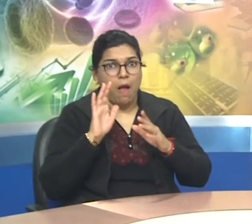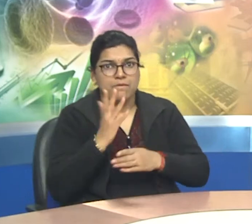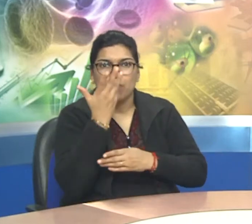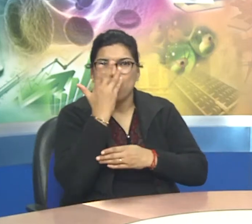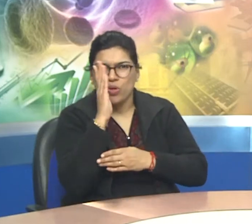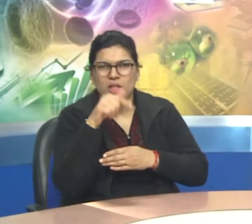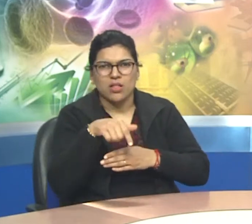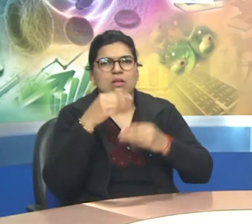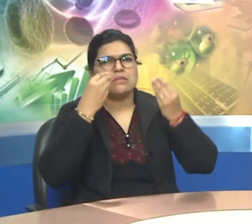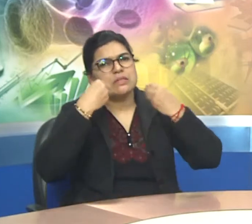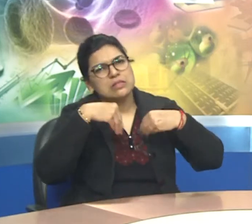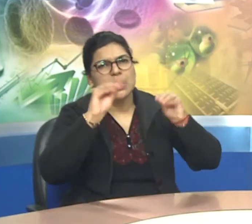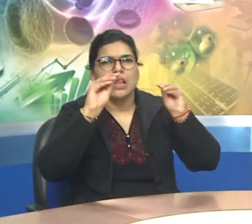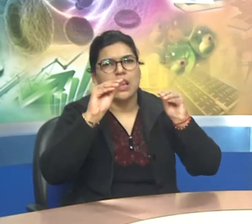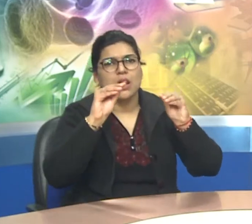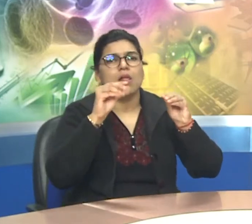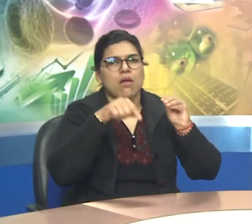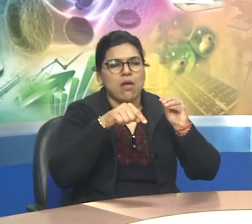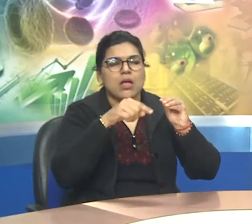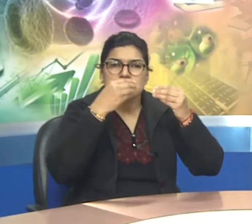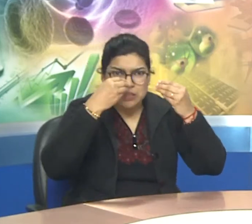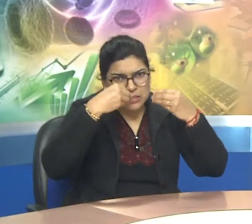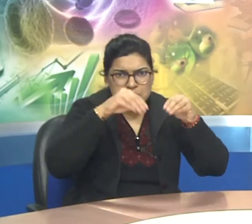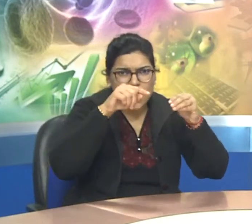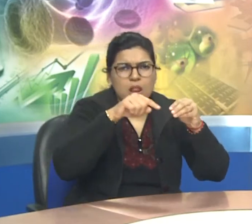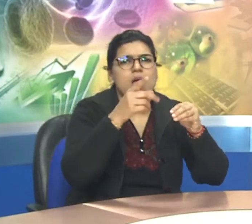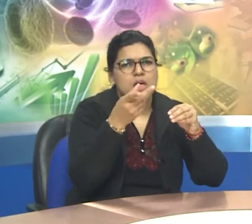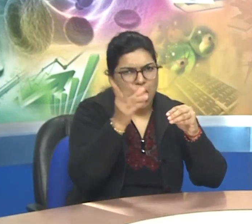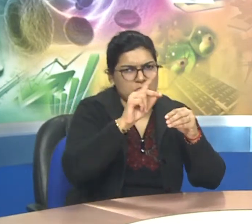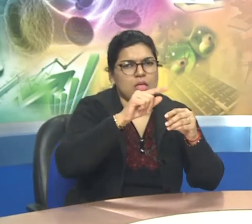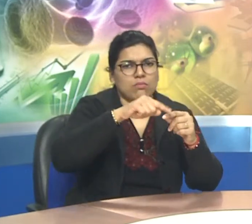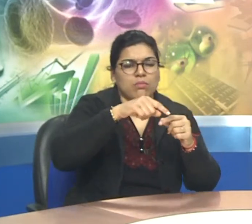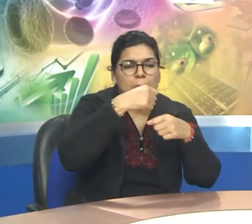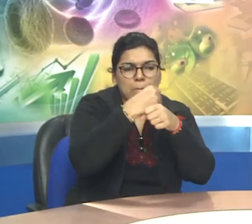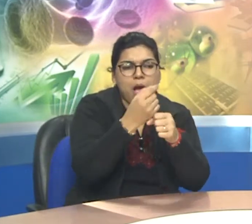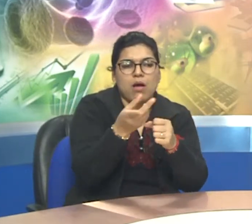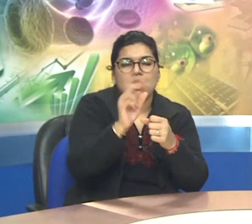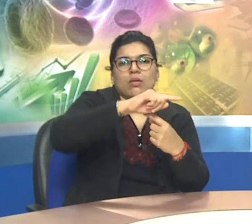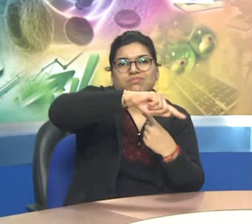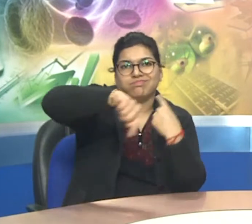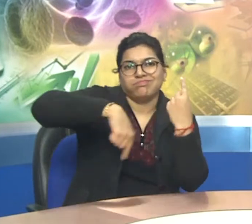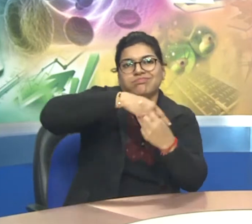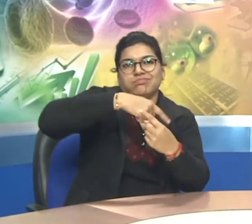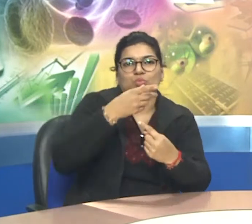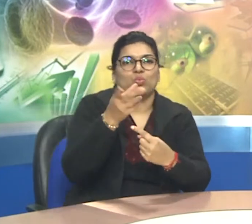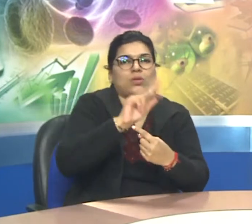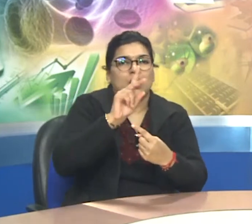And in India, of course, we sell our bottles which are then reused.